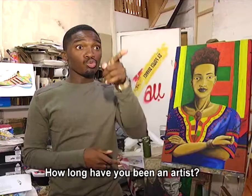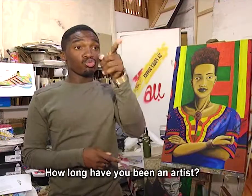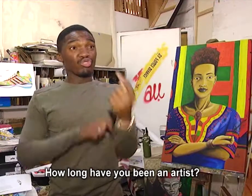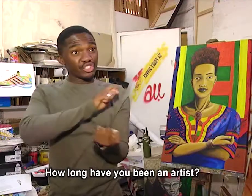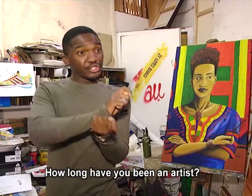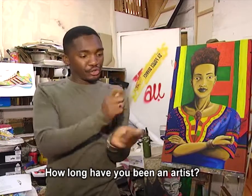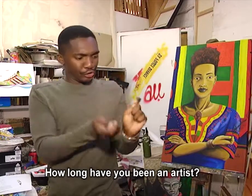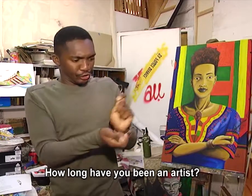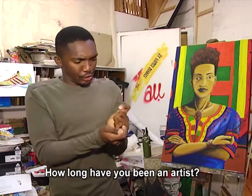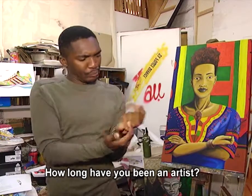How long have you been an artist?